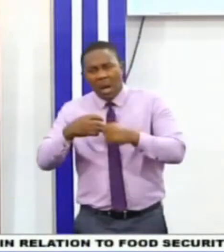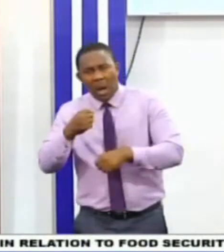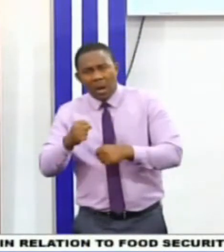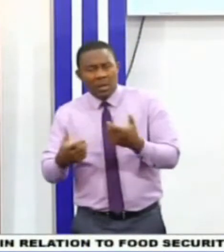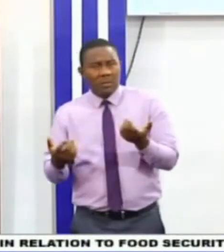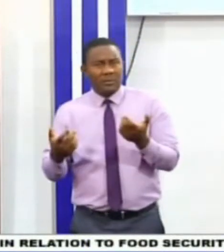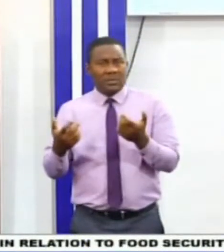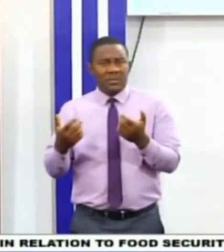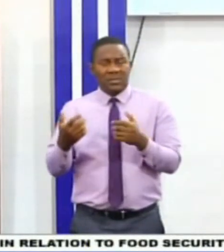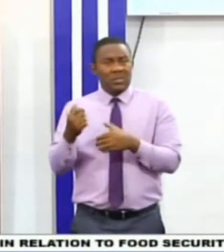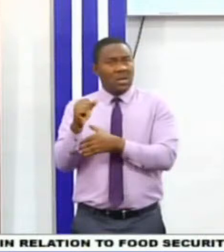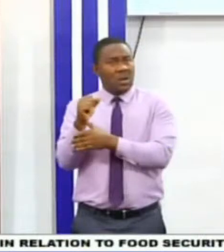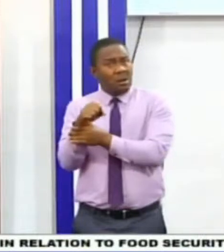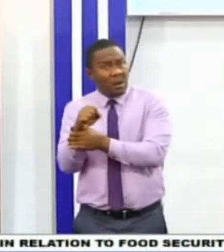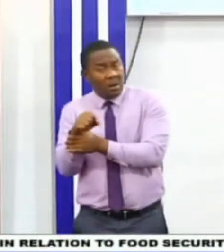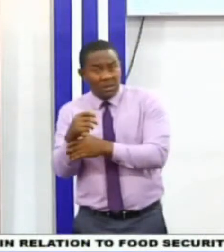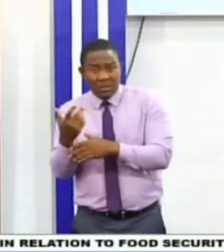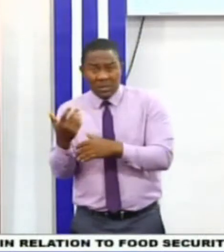kenke